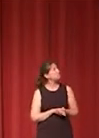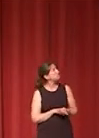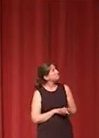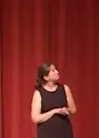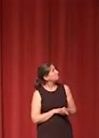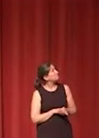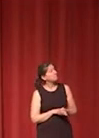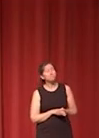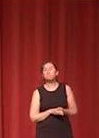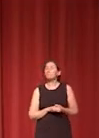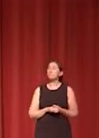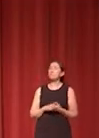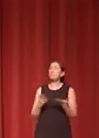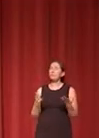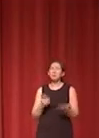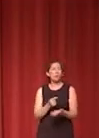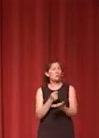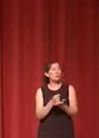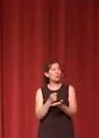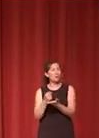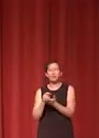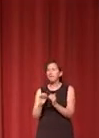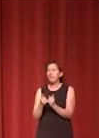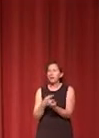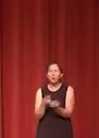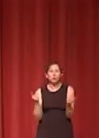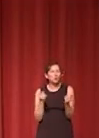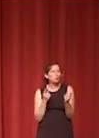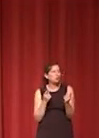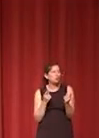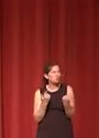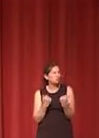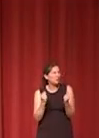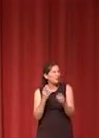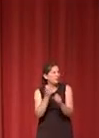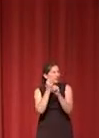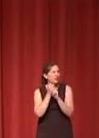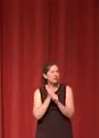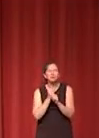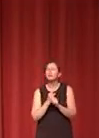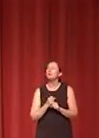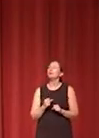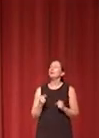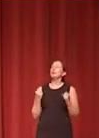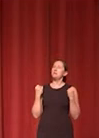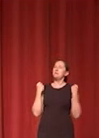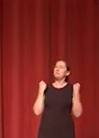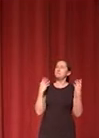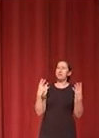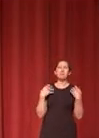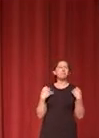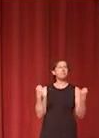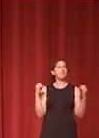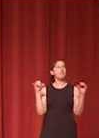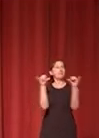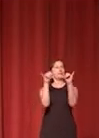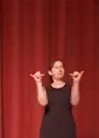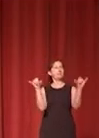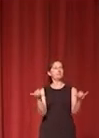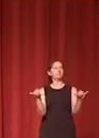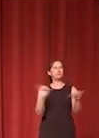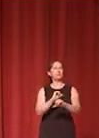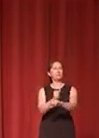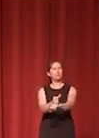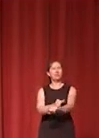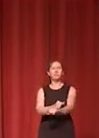about getting these therapies? So in our discussion, we'll talk some more, but a lot of healthcare systems now are setting up specialized